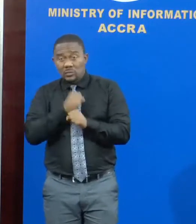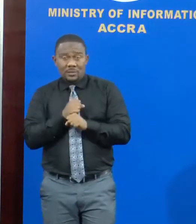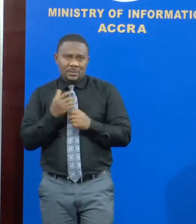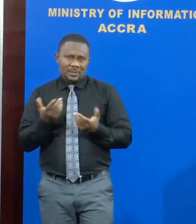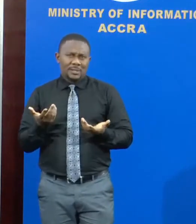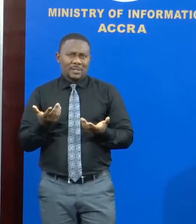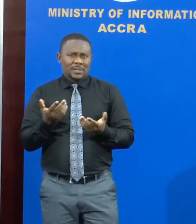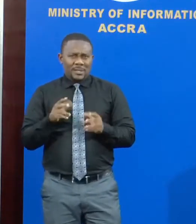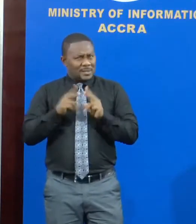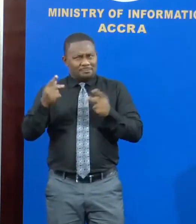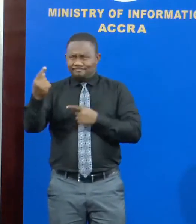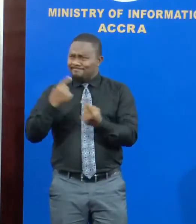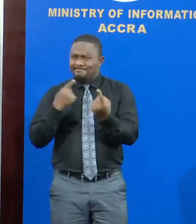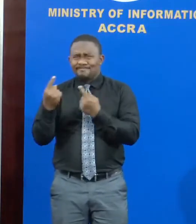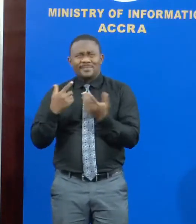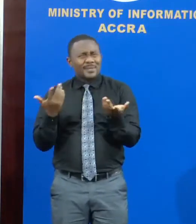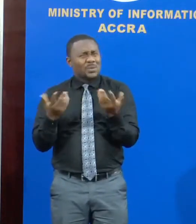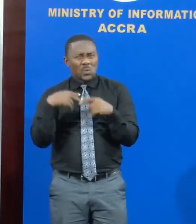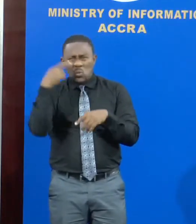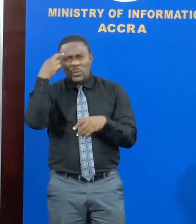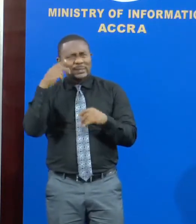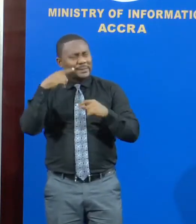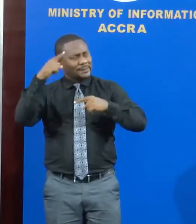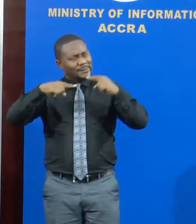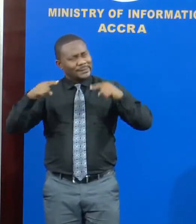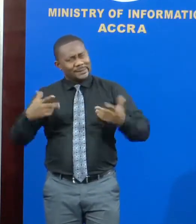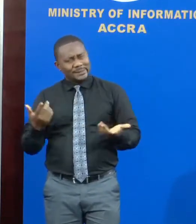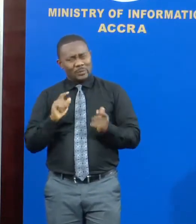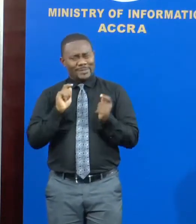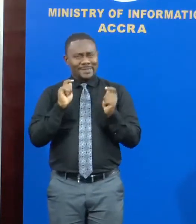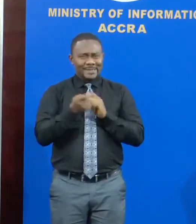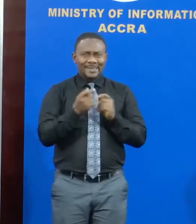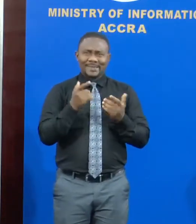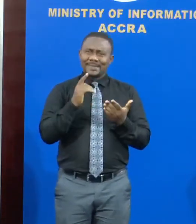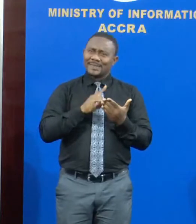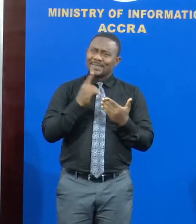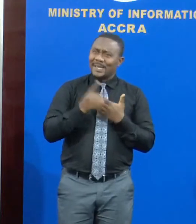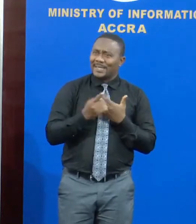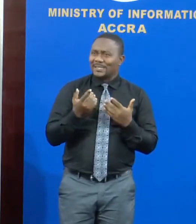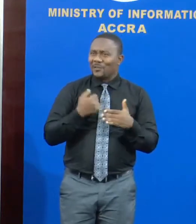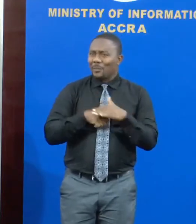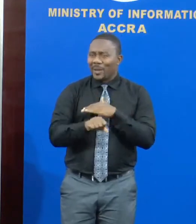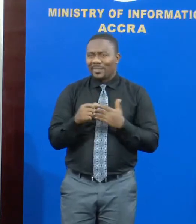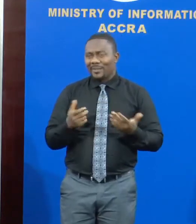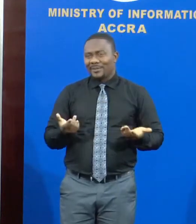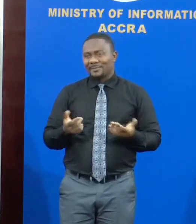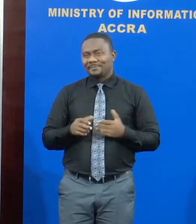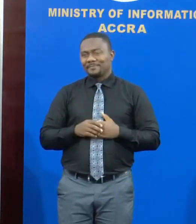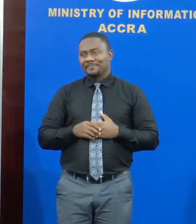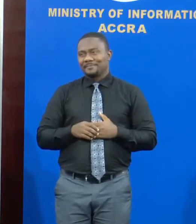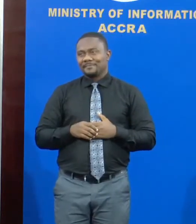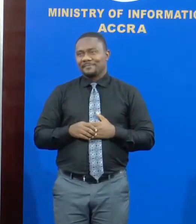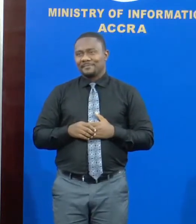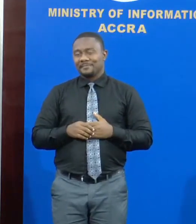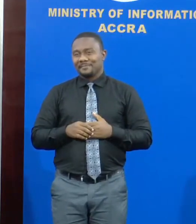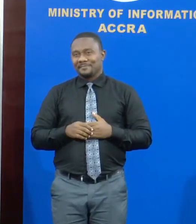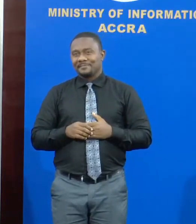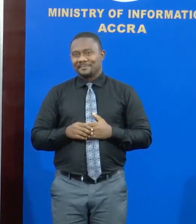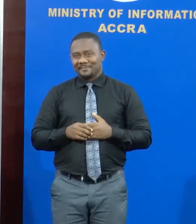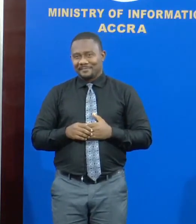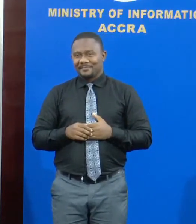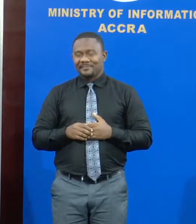So they come to us with all kinds of reasons why they want to change, for example, their date of birth. And we go through